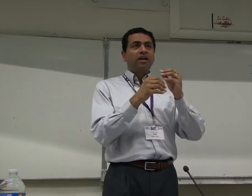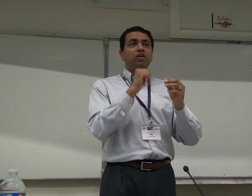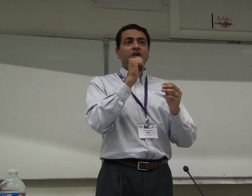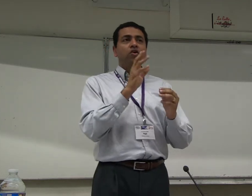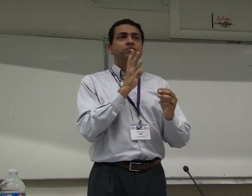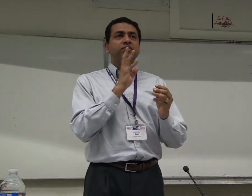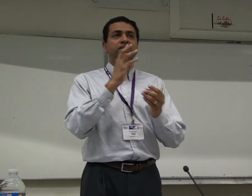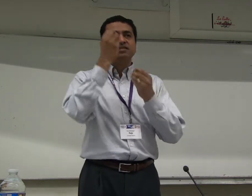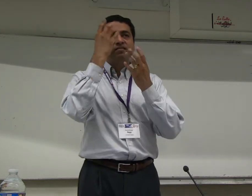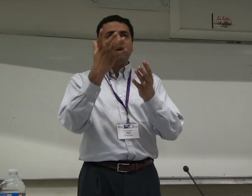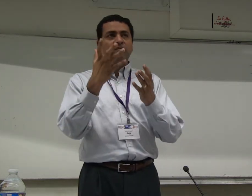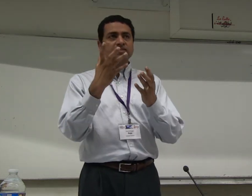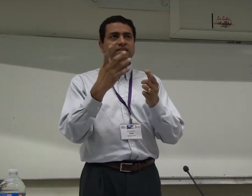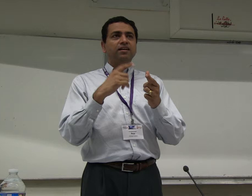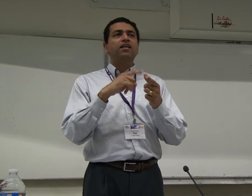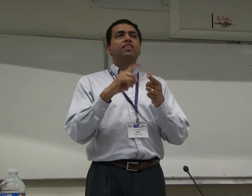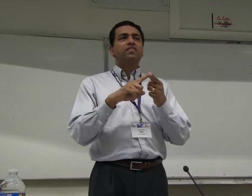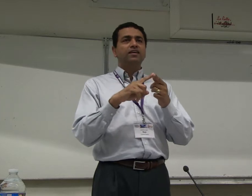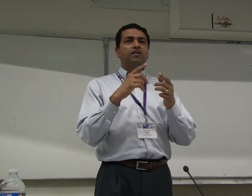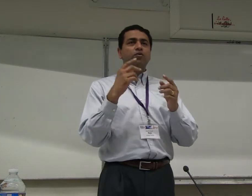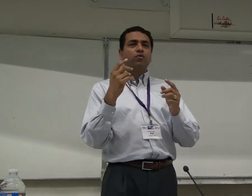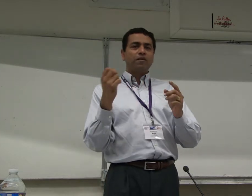or certain fillers.